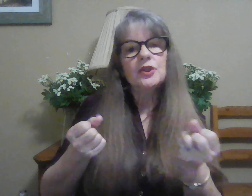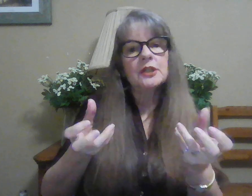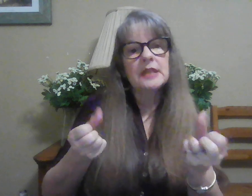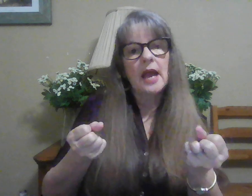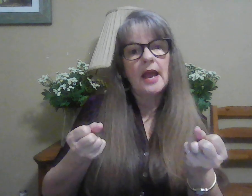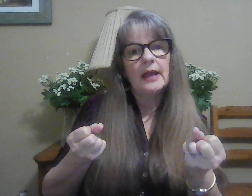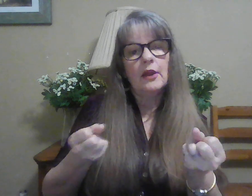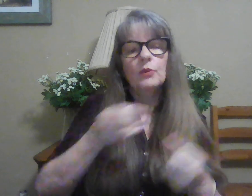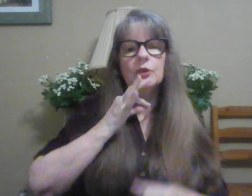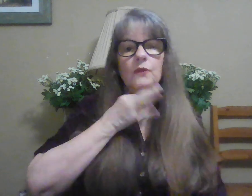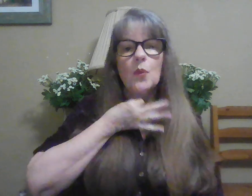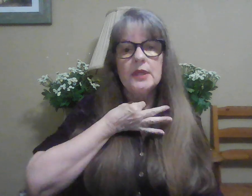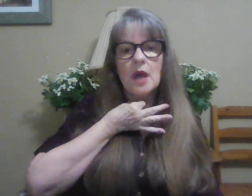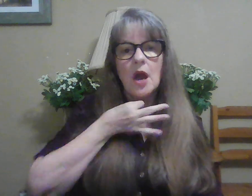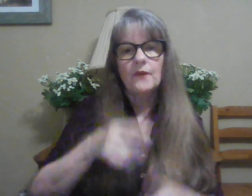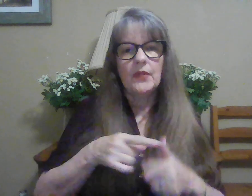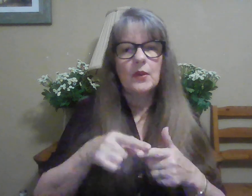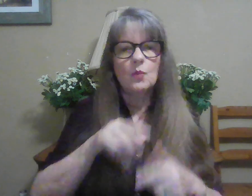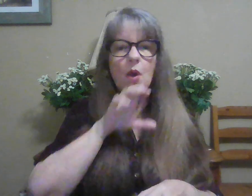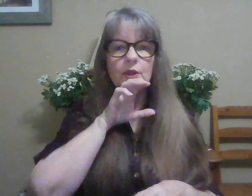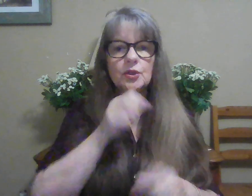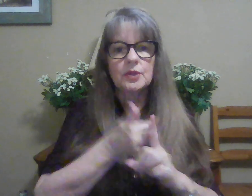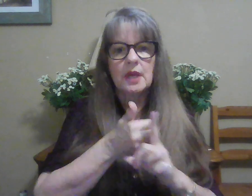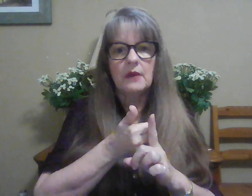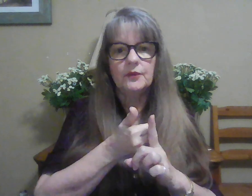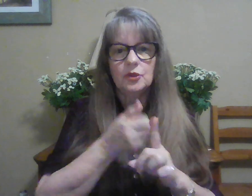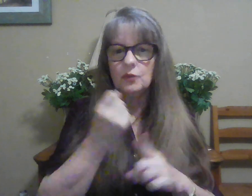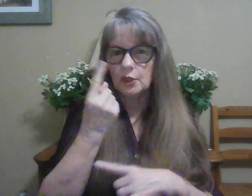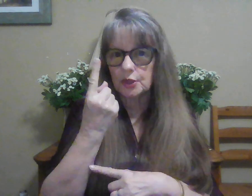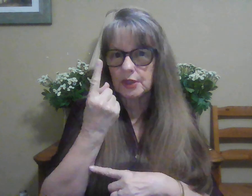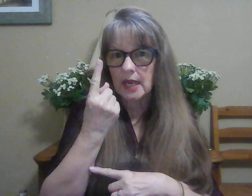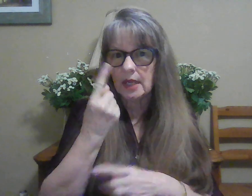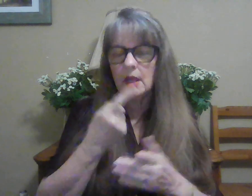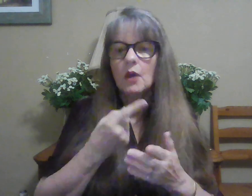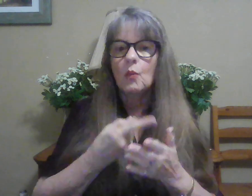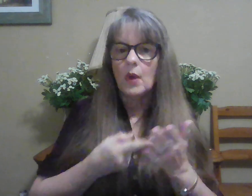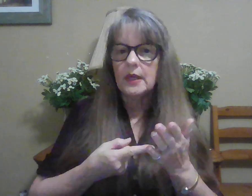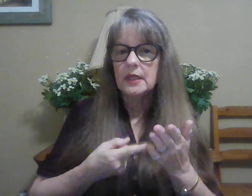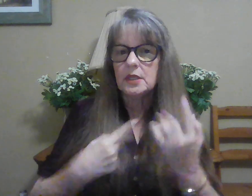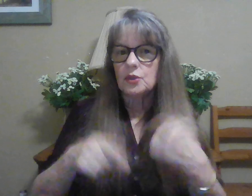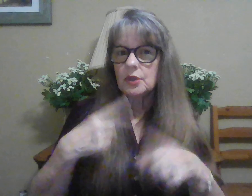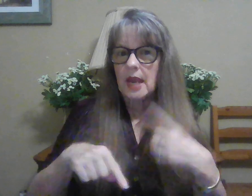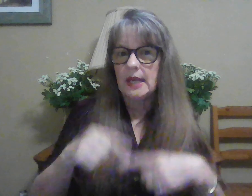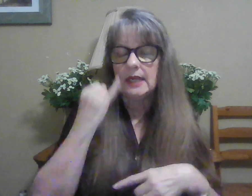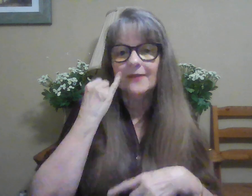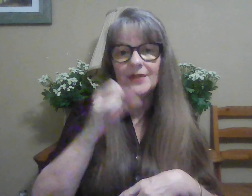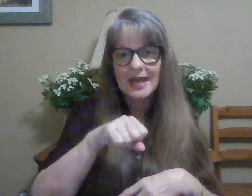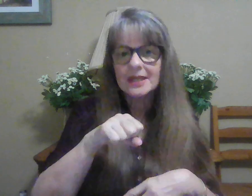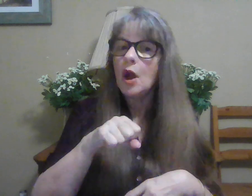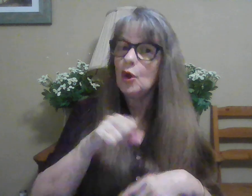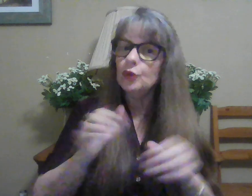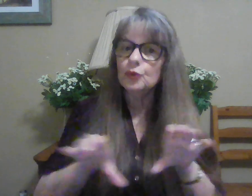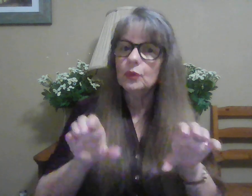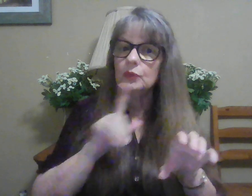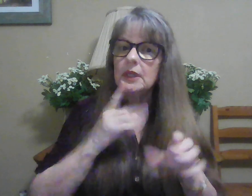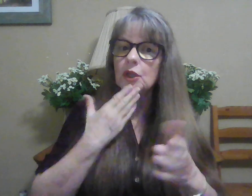just sign with your voice off, and then watch yourself. Do you understand what it is that you're signing? If yes, oh, you're doing really